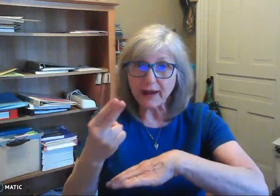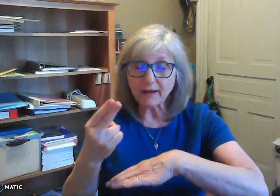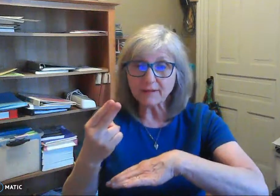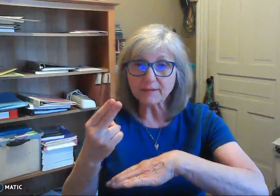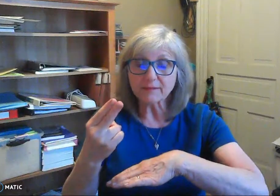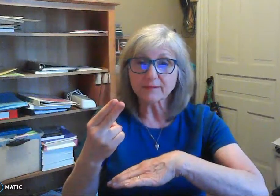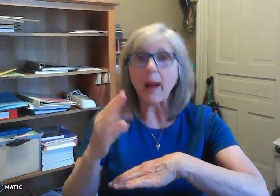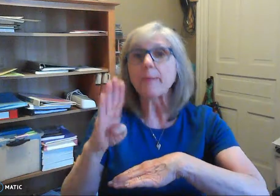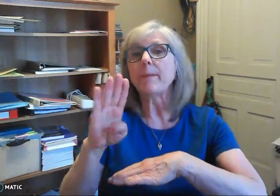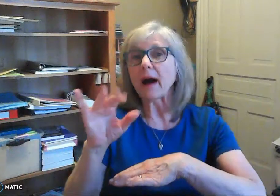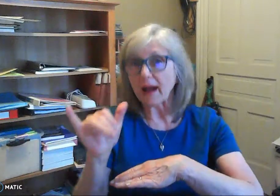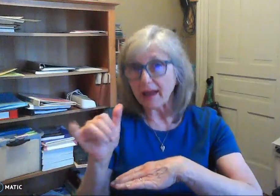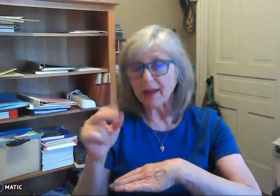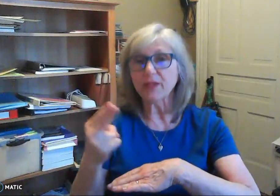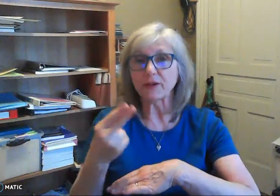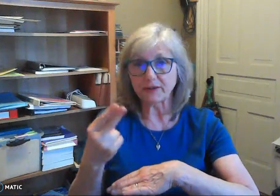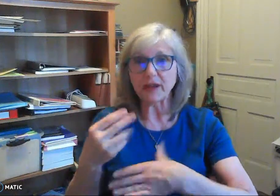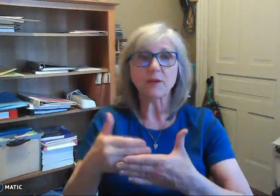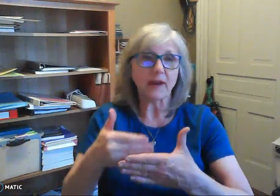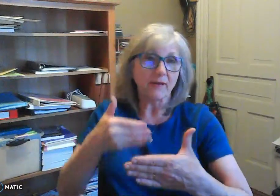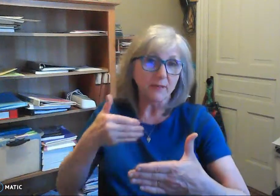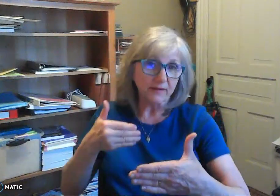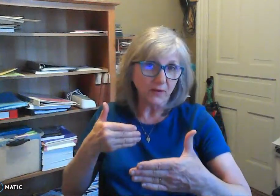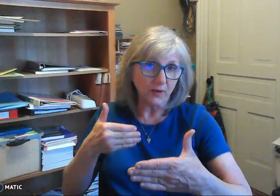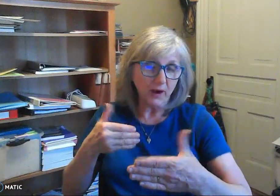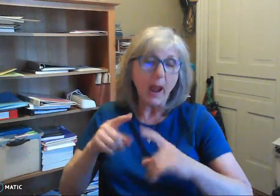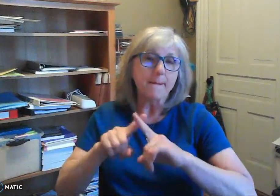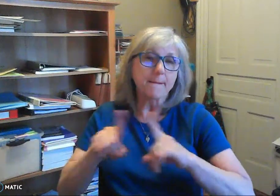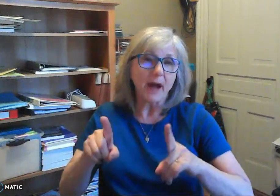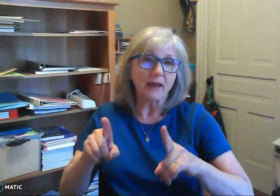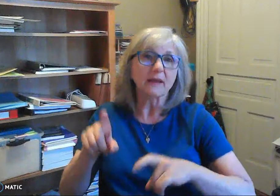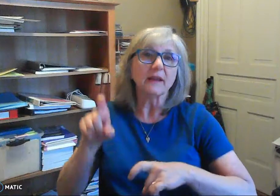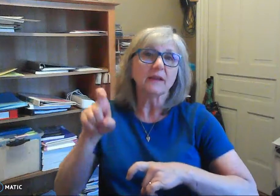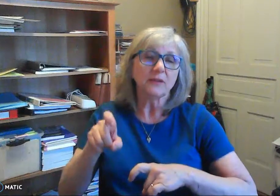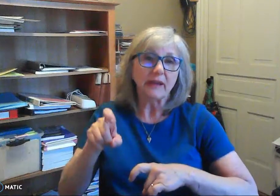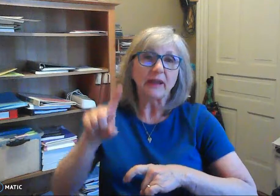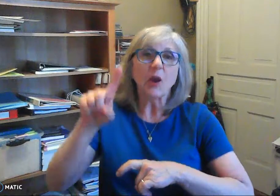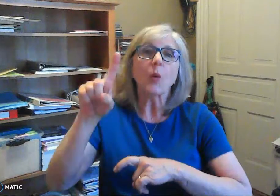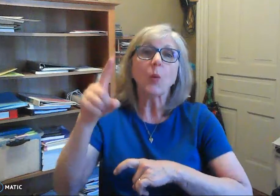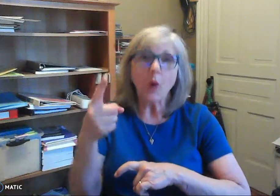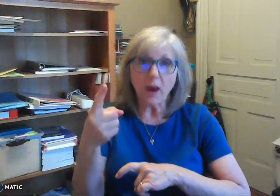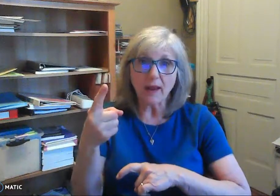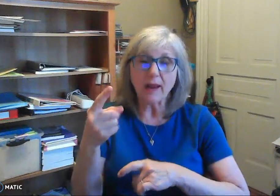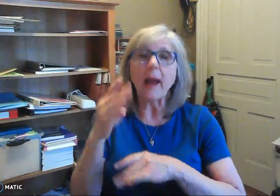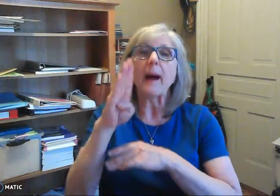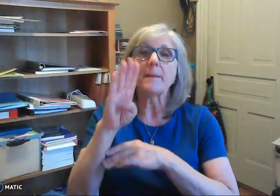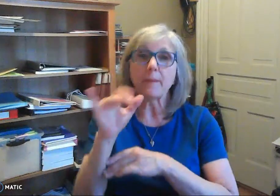Thursday. By Thursday, you can have it before, but you need 1